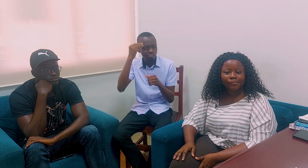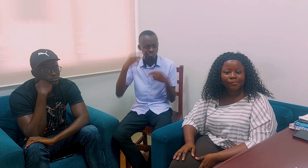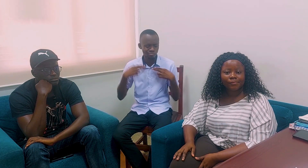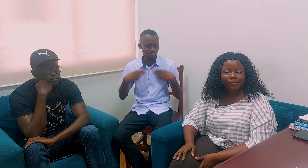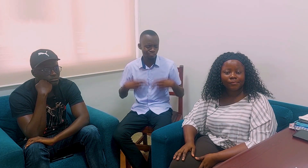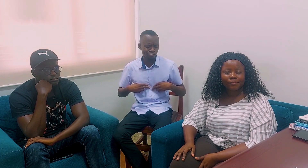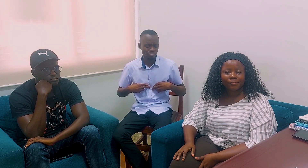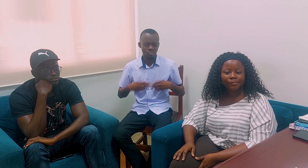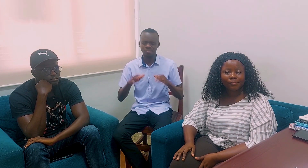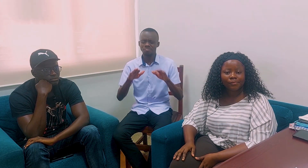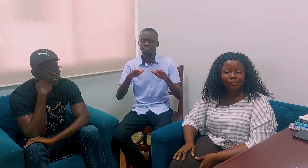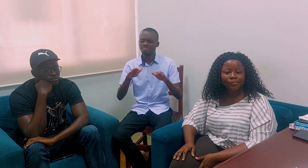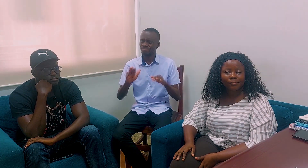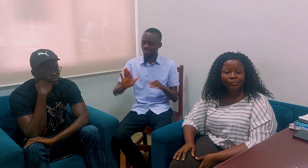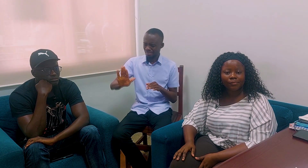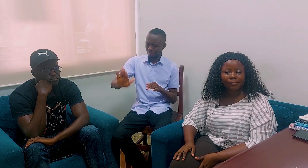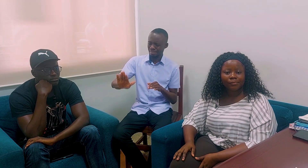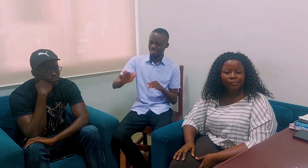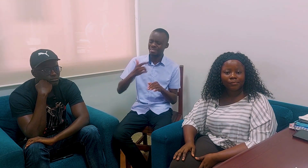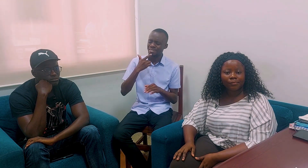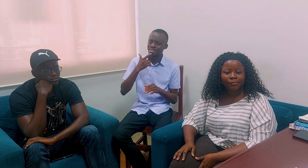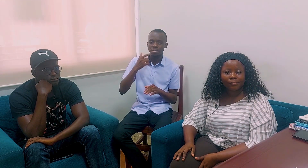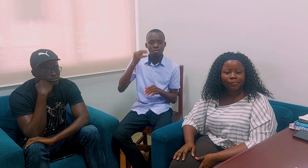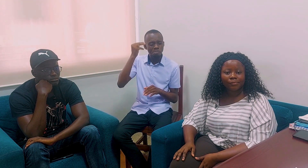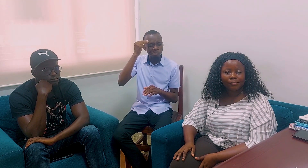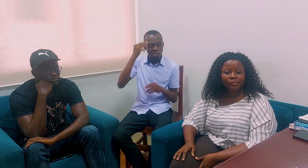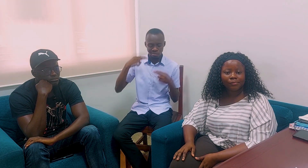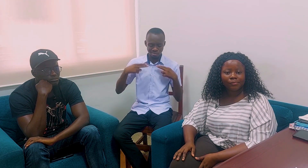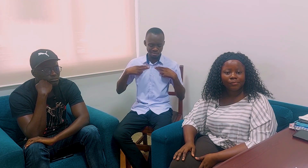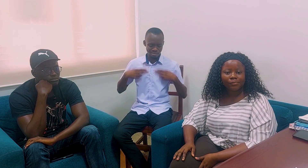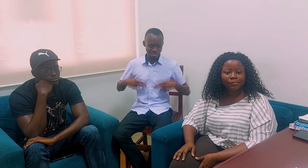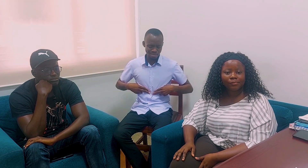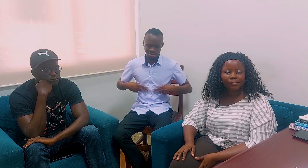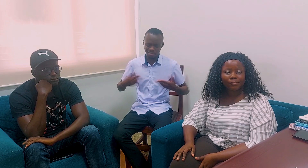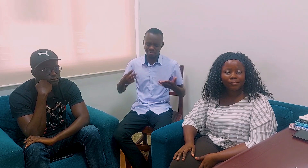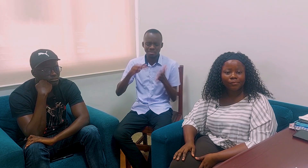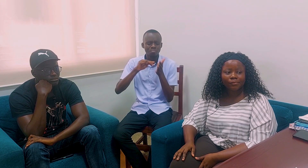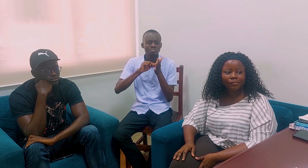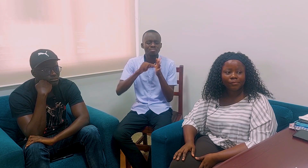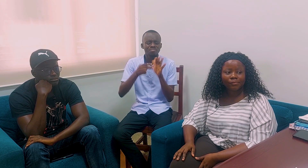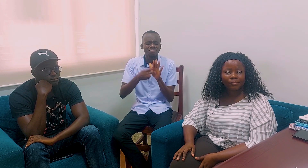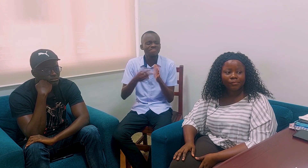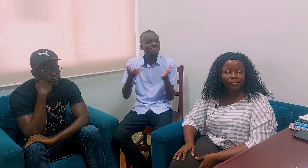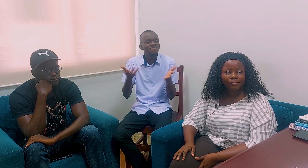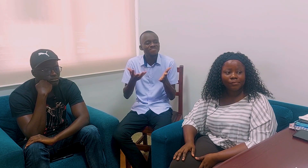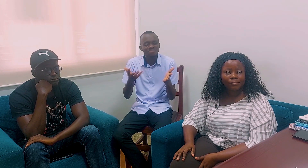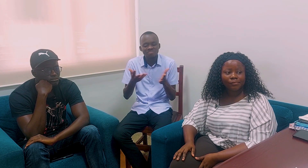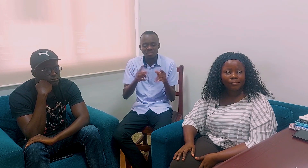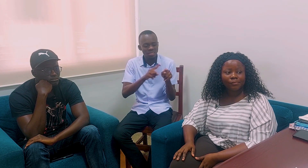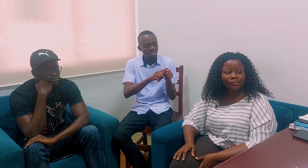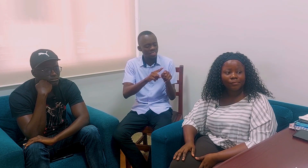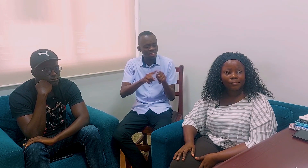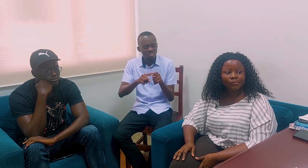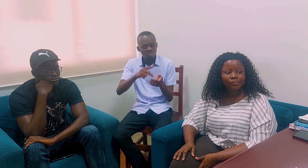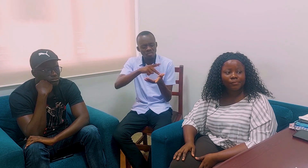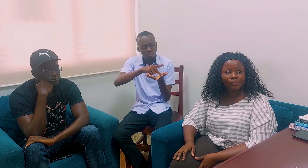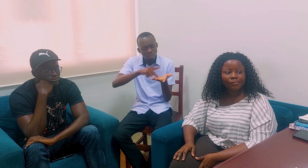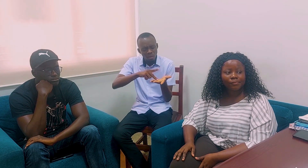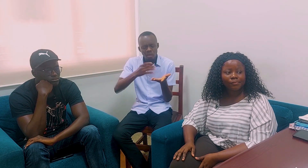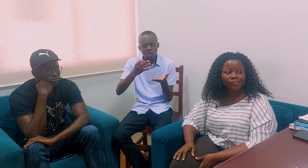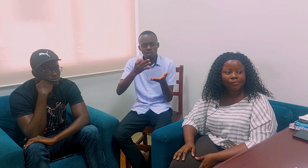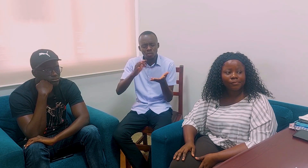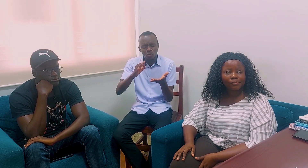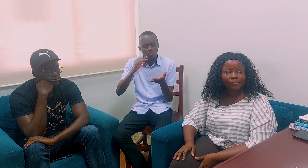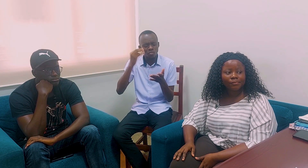exactly defines mental health and what are the various aspects of it in terms